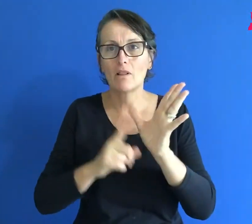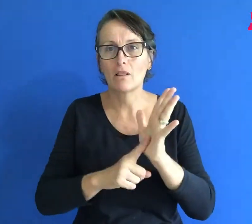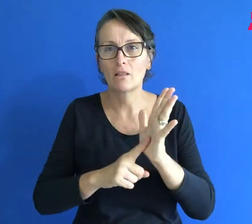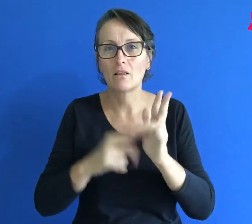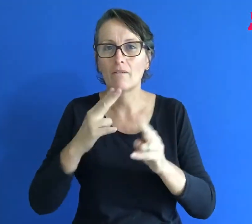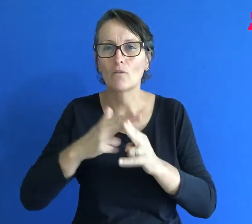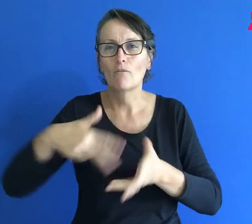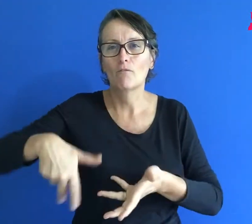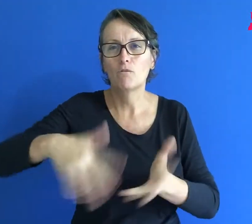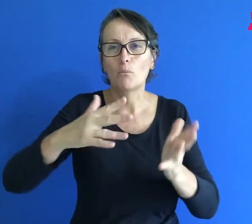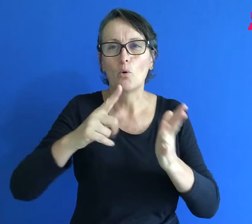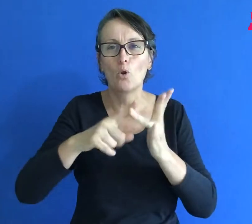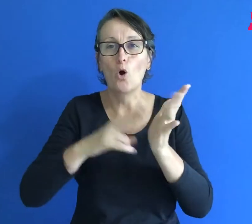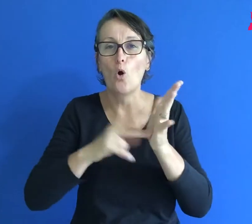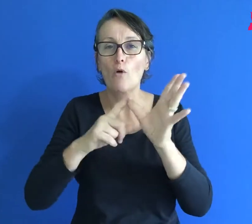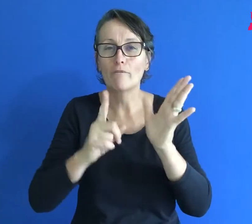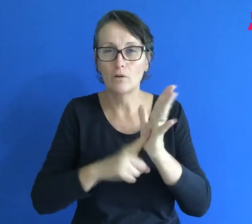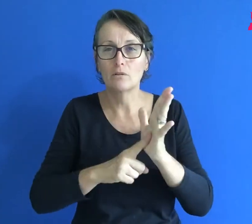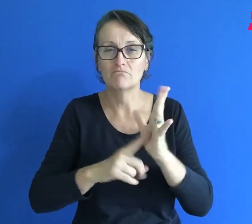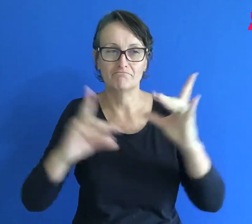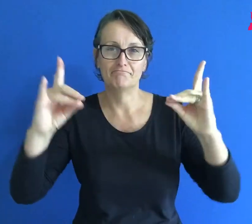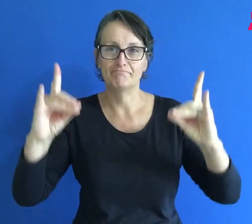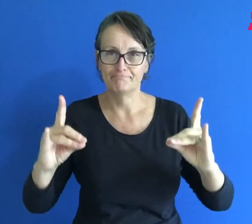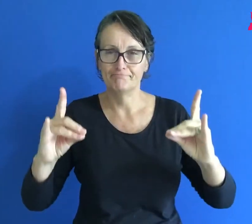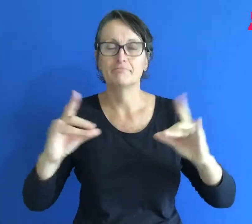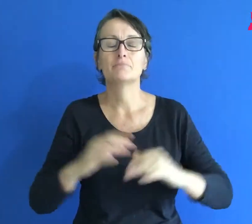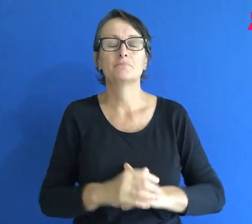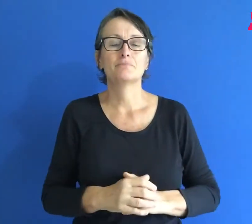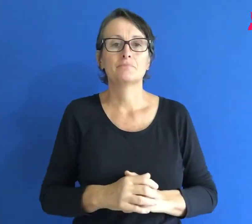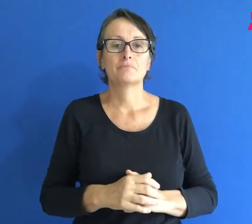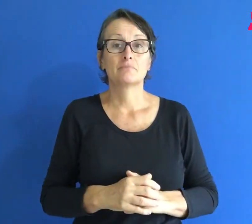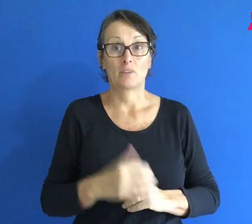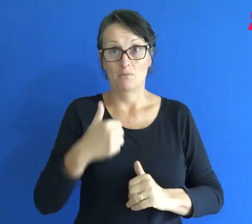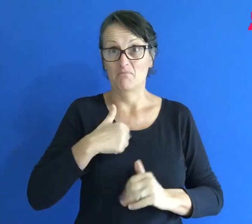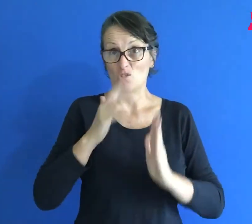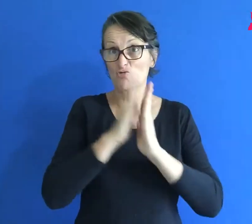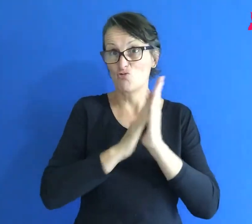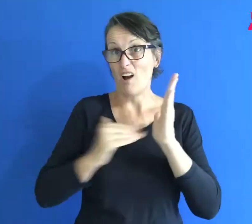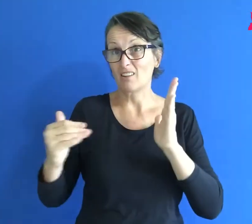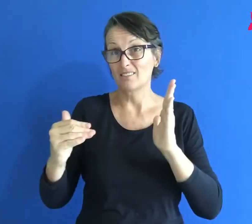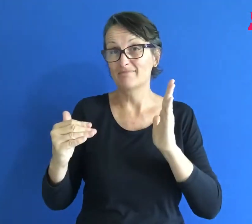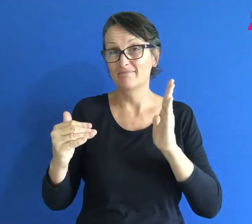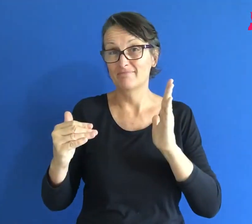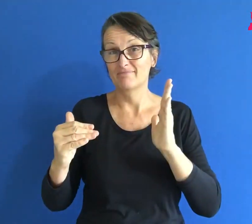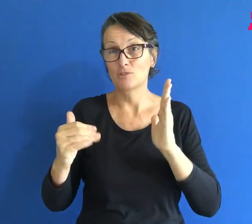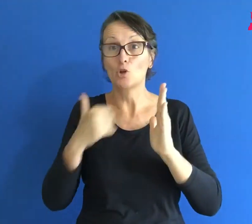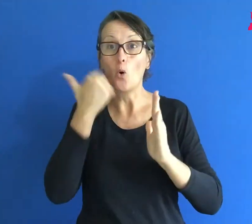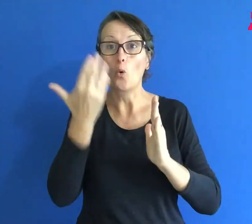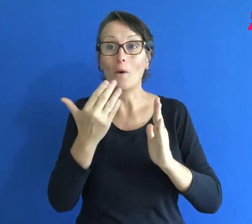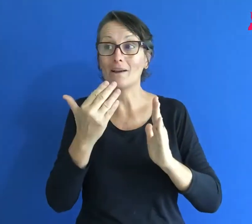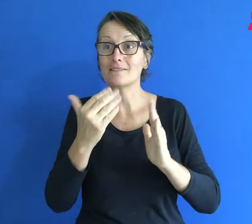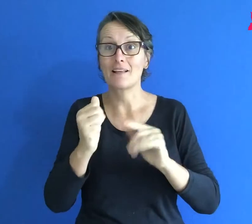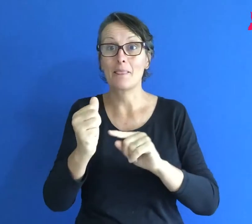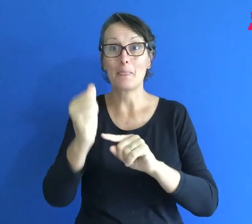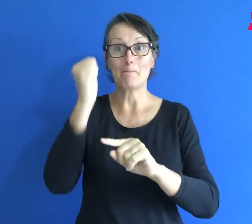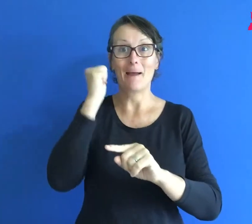And back then, we were on a fire truck where 3 people sit up on the deck on the back, facing backwards. And so you're out in the open air,